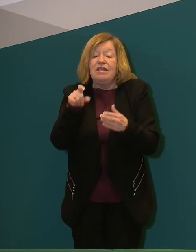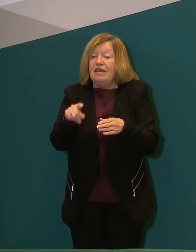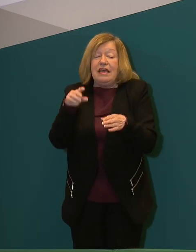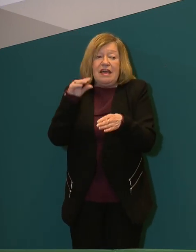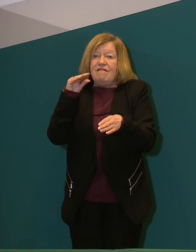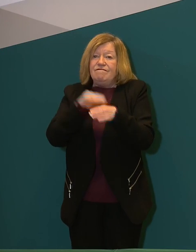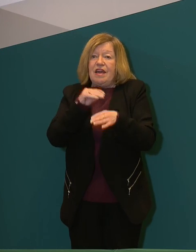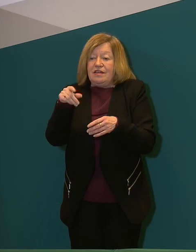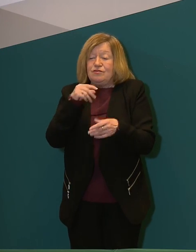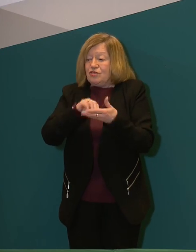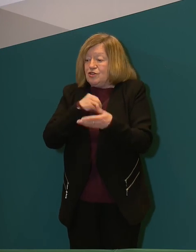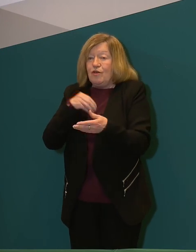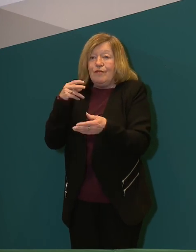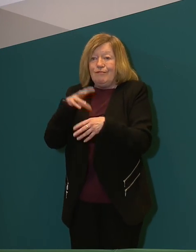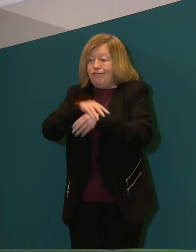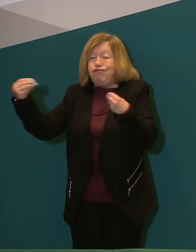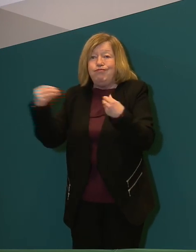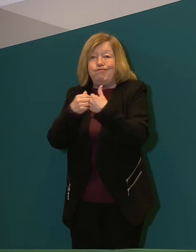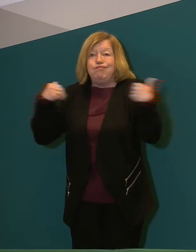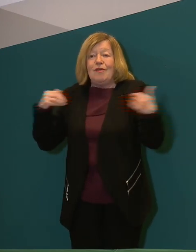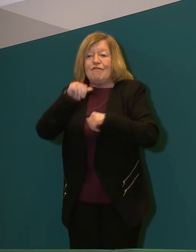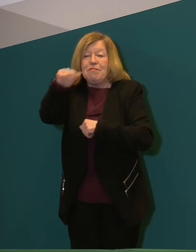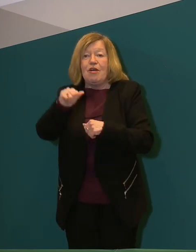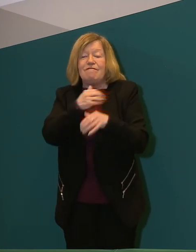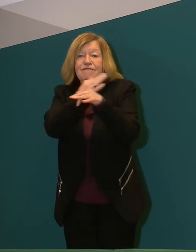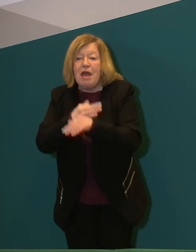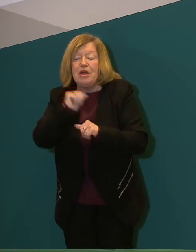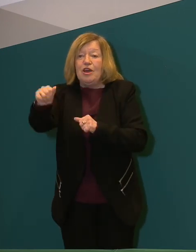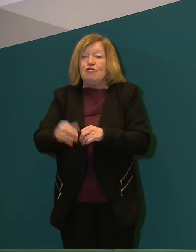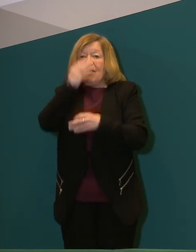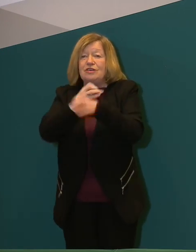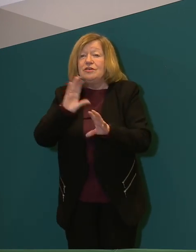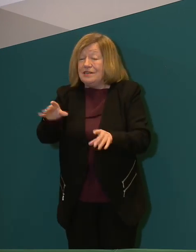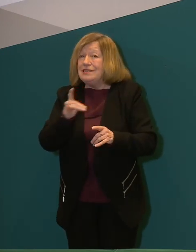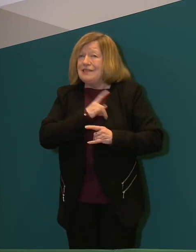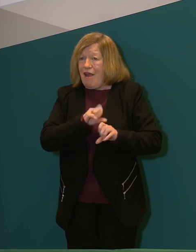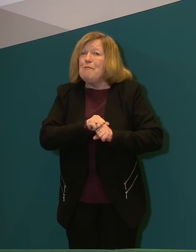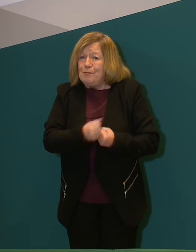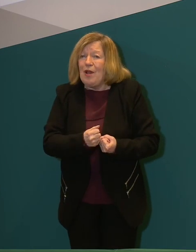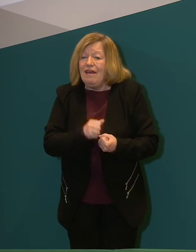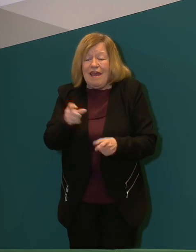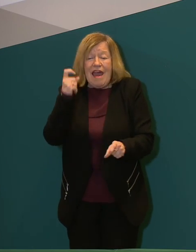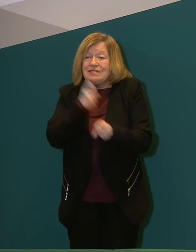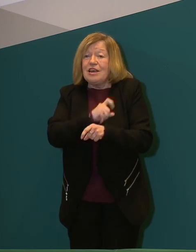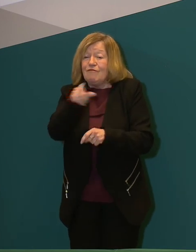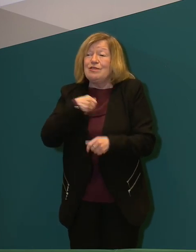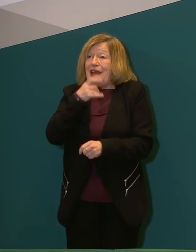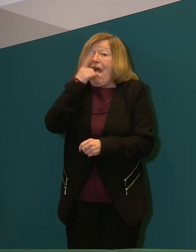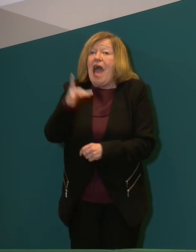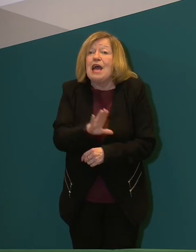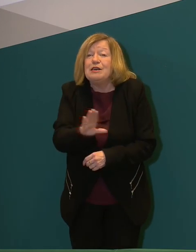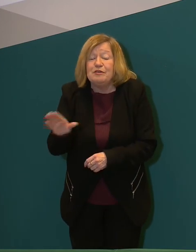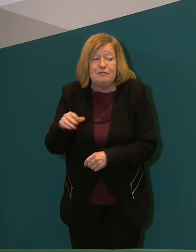them to cut themselves off from their wider families, often from grandchildren. That's a really hard thing for people to do. It's a hard thing for us to ask. And